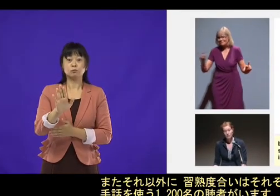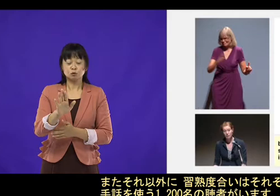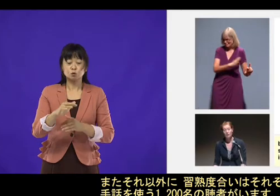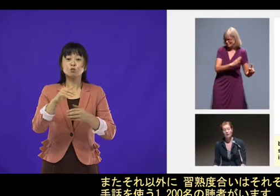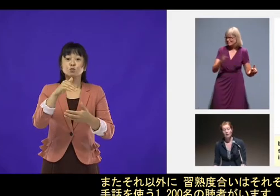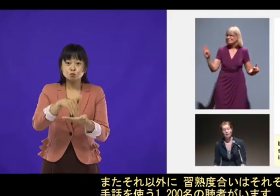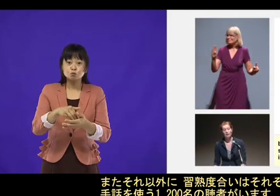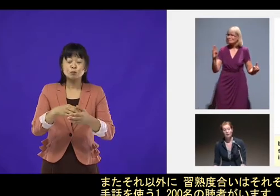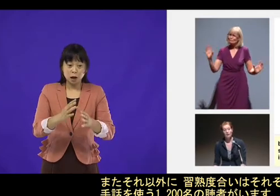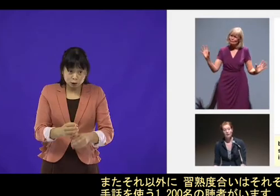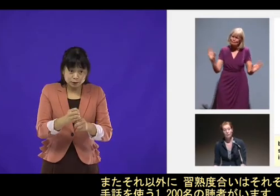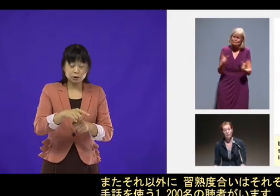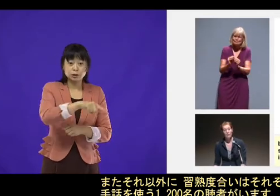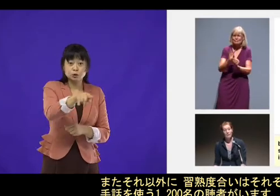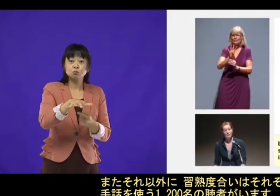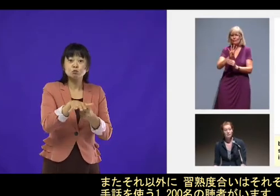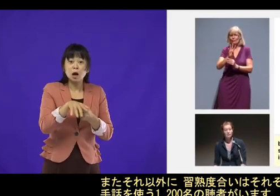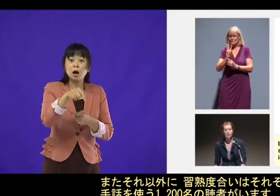there's also